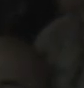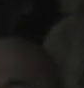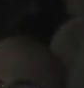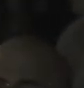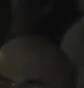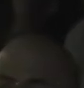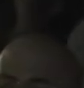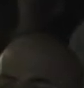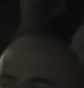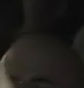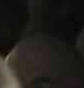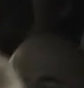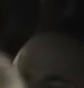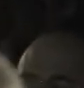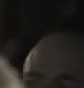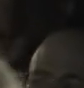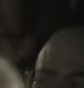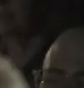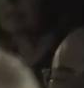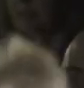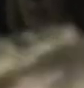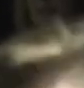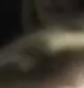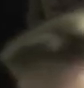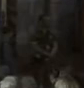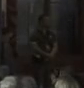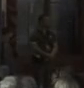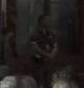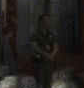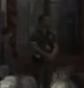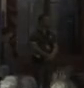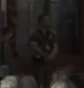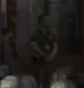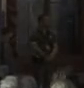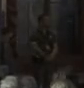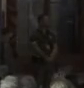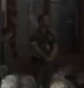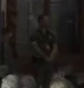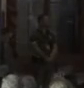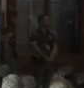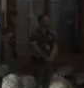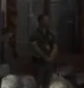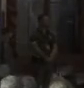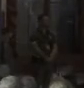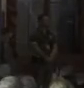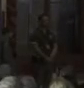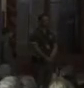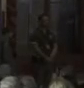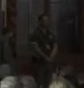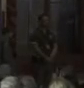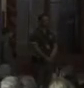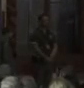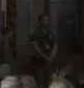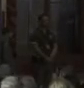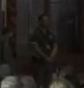God of the southern sea and of these islands of Māori, Pākehā, and all who dwell in this land, we give you thanks and praise for our